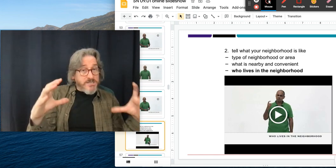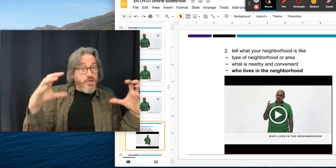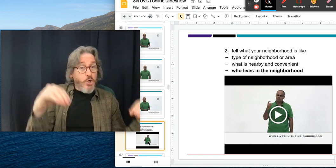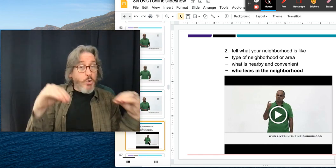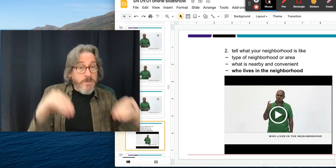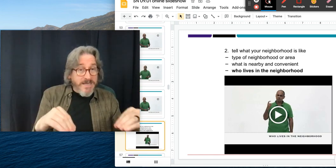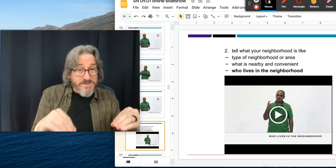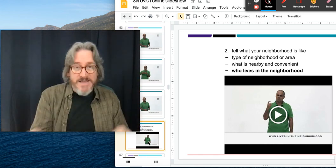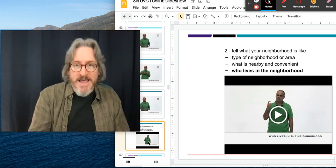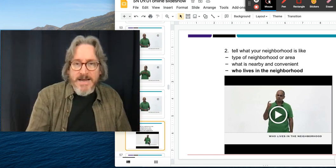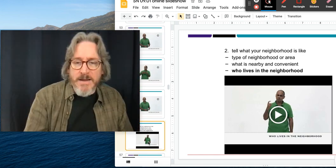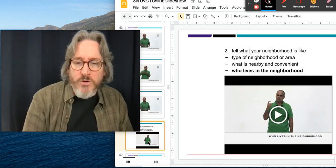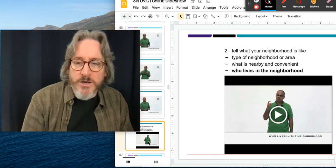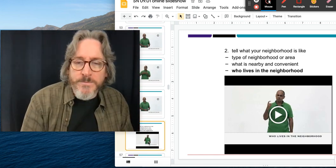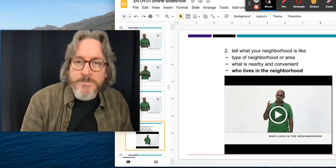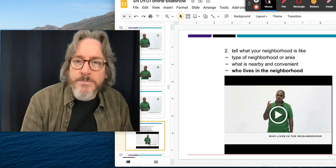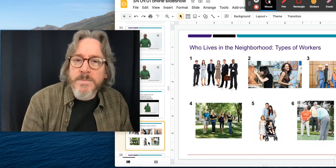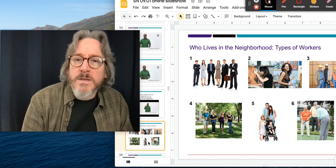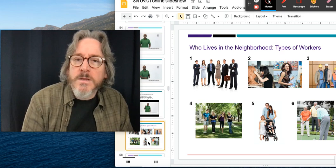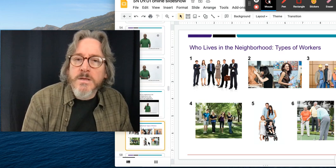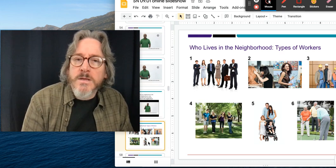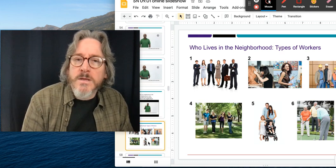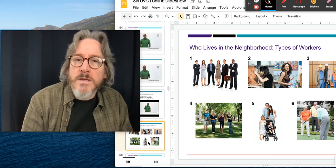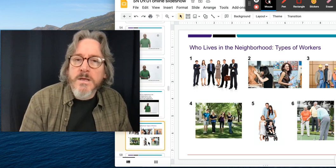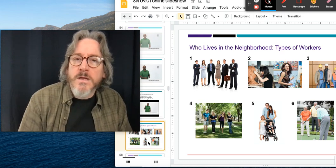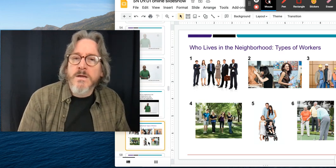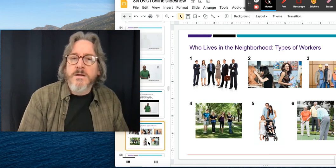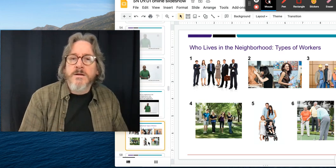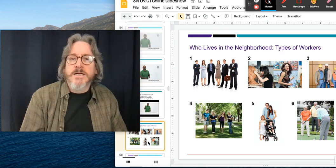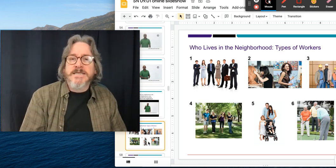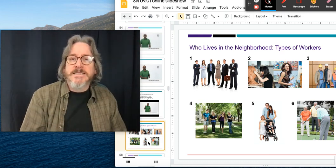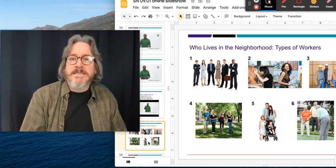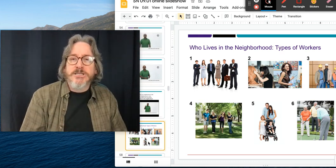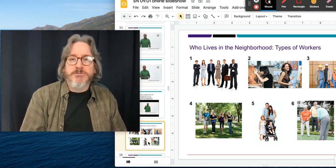And then next, who lives in that neighborhood?